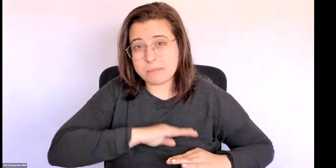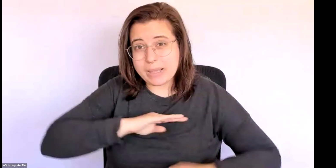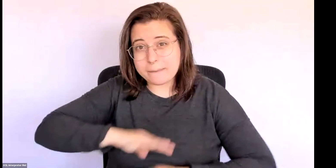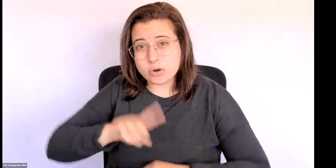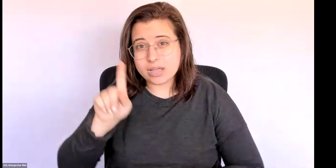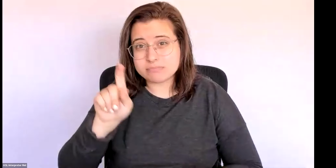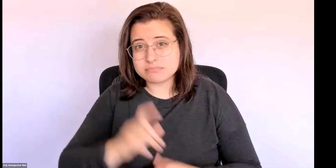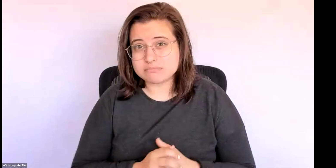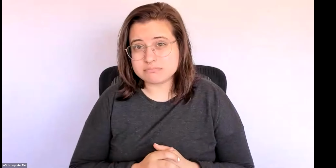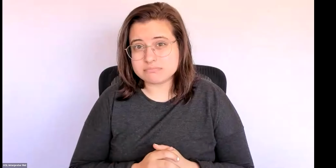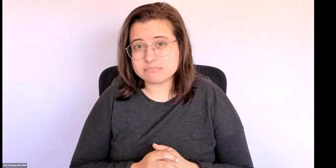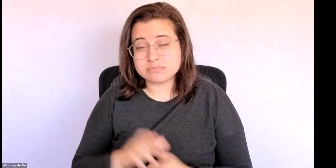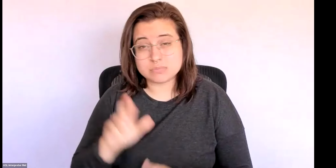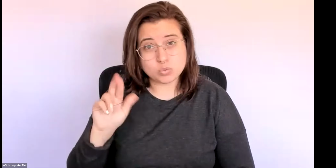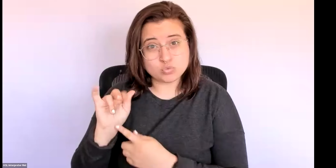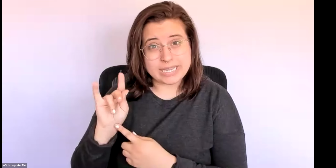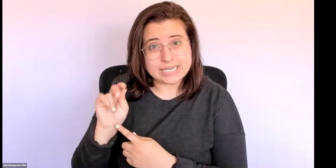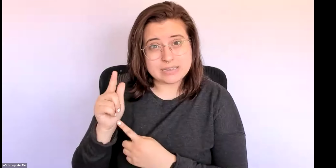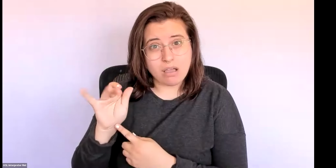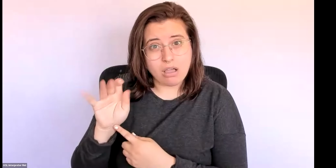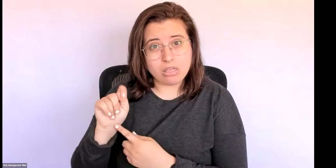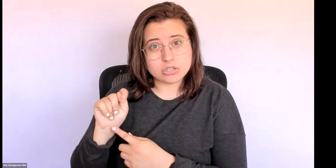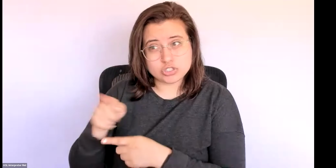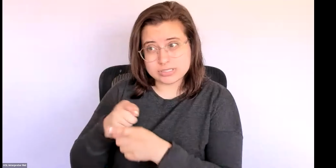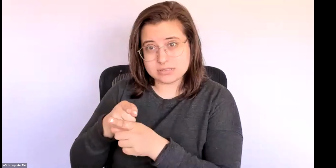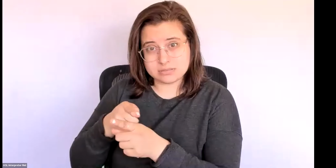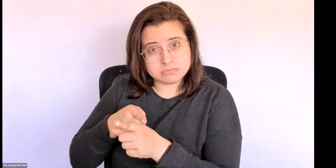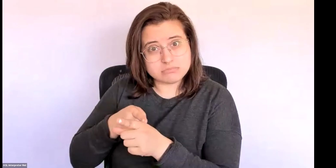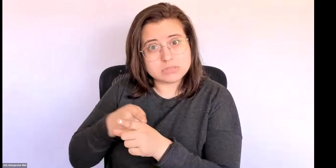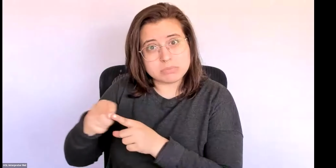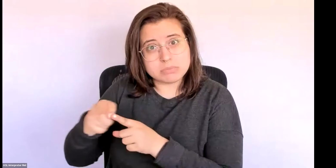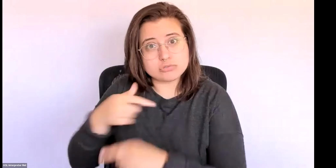that radiologist a specialist in breast imaging?